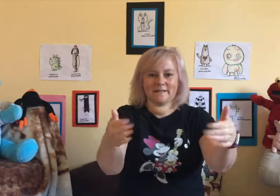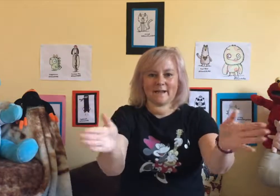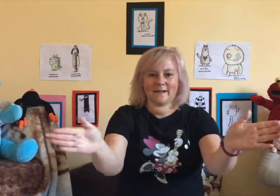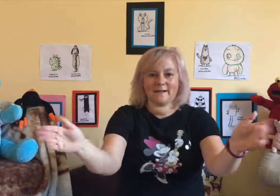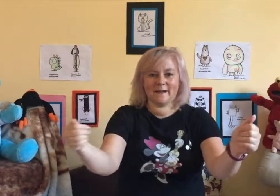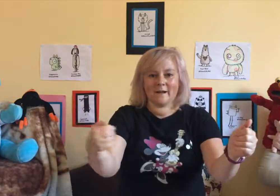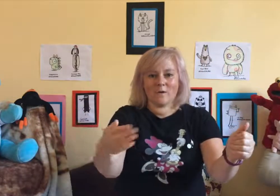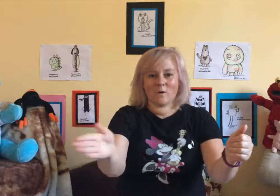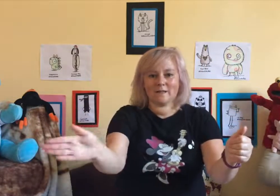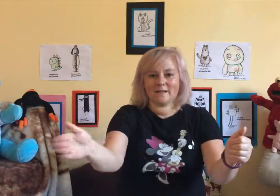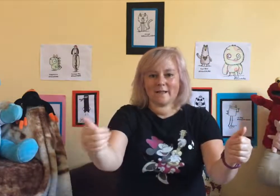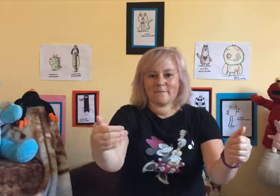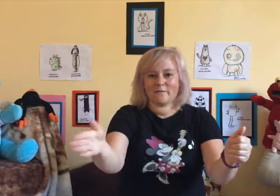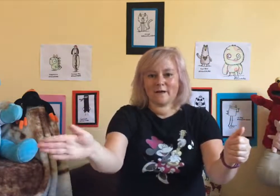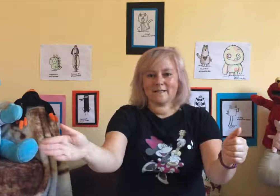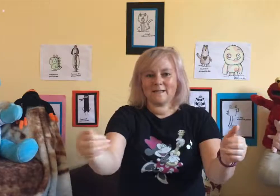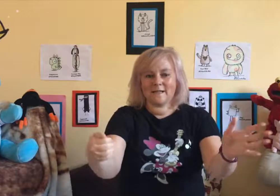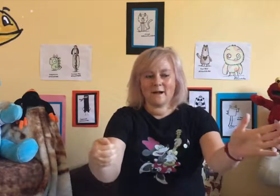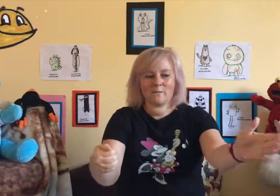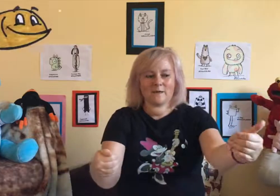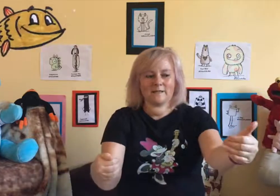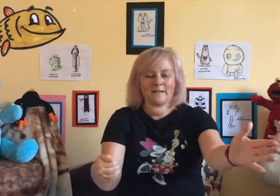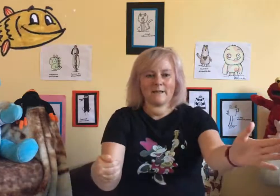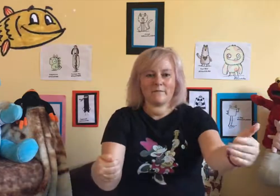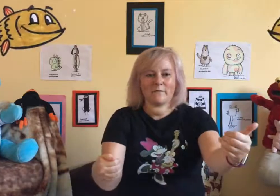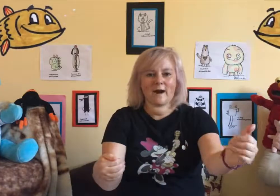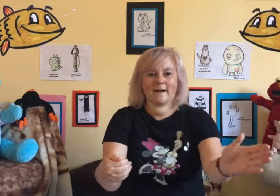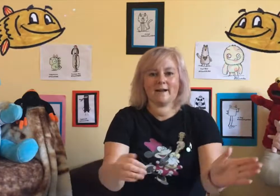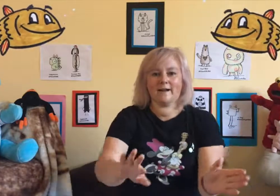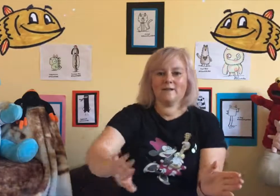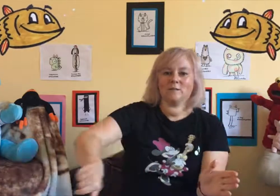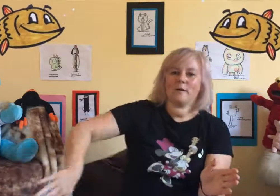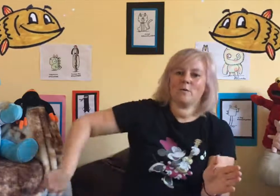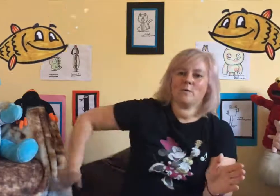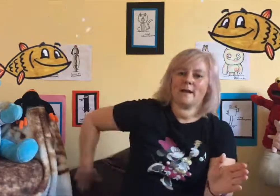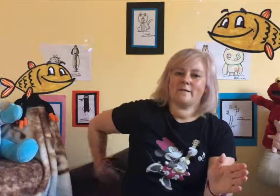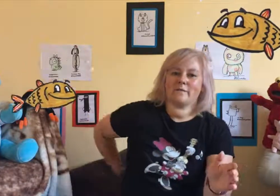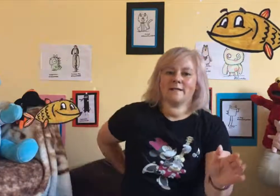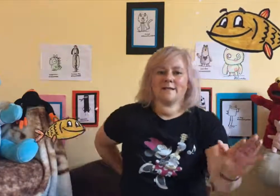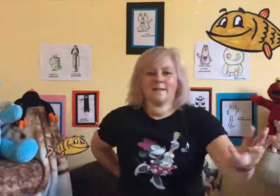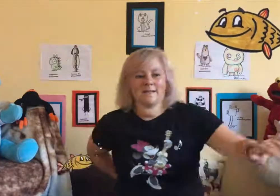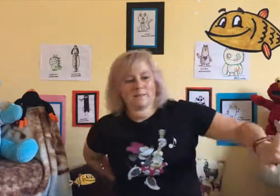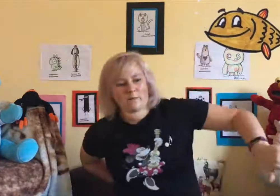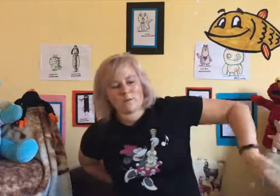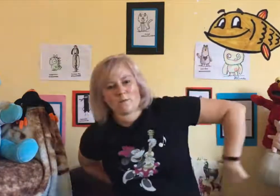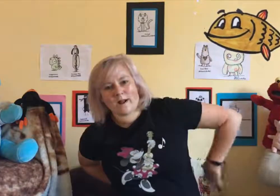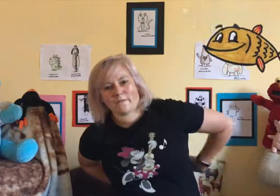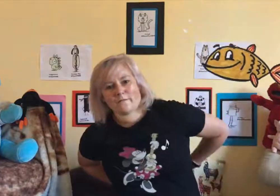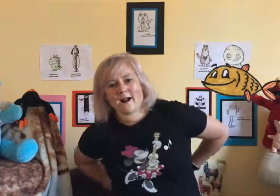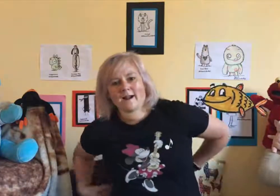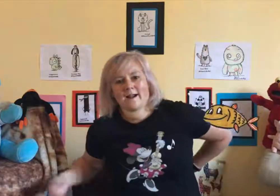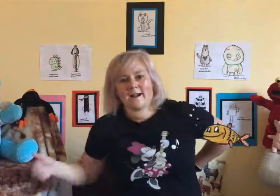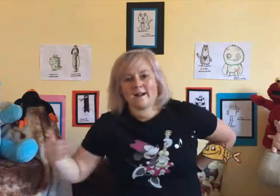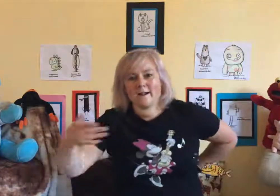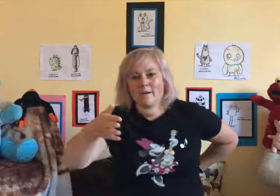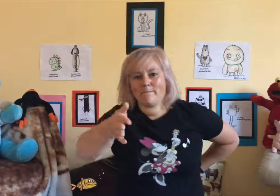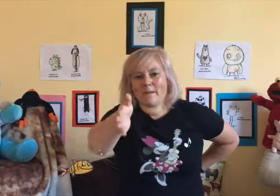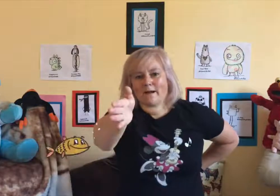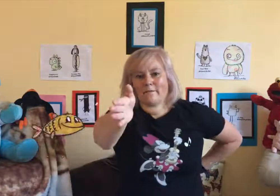tank, one named Freddy and one named Frank. Swim away, Freddy, swim away, Frank. Come back,